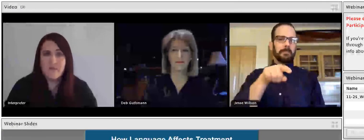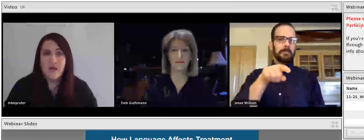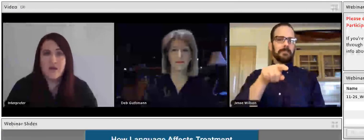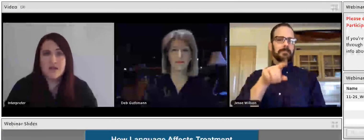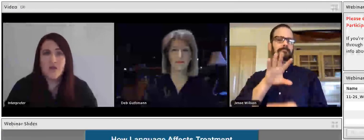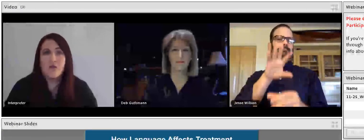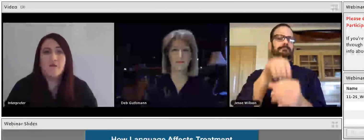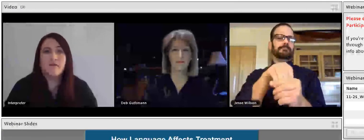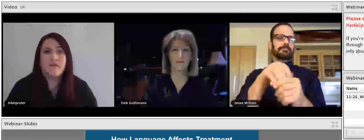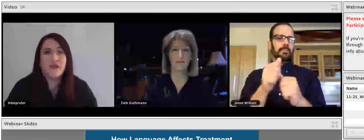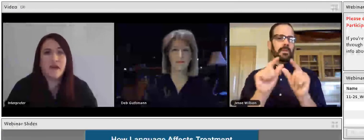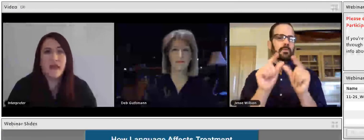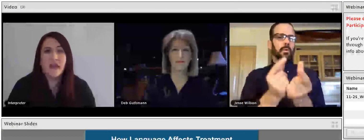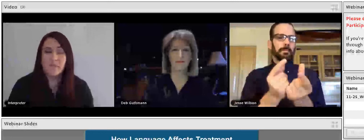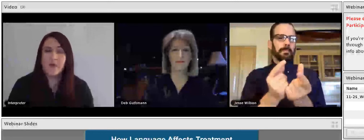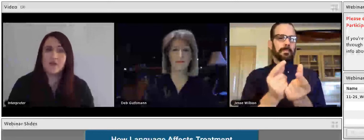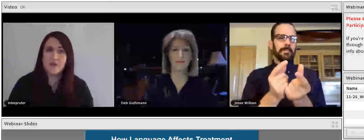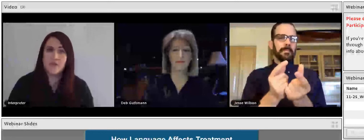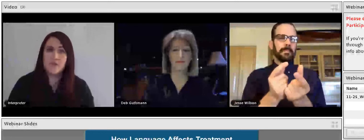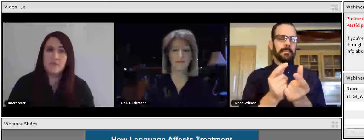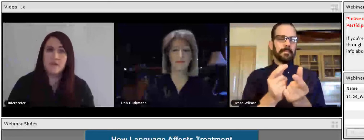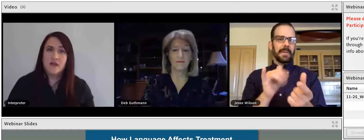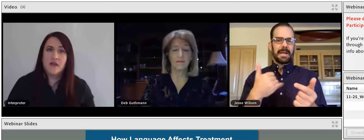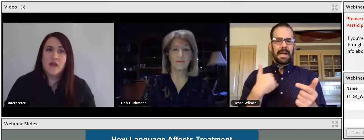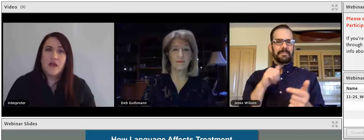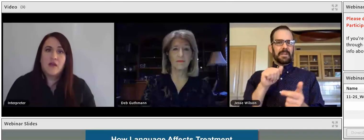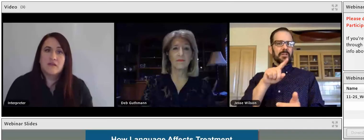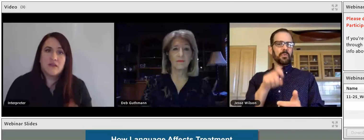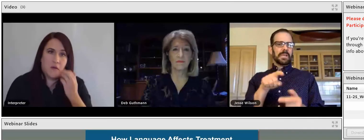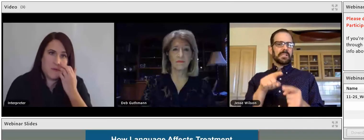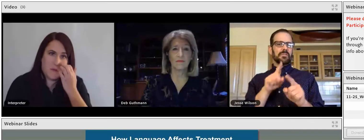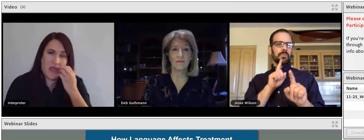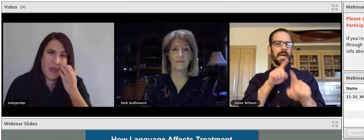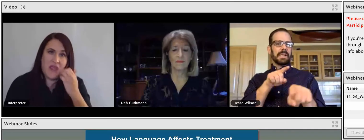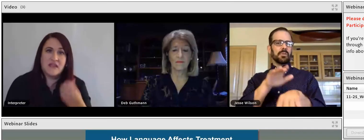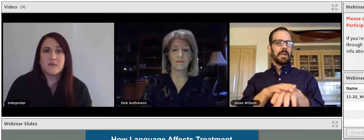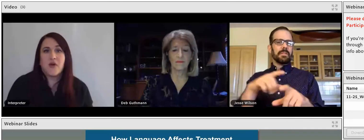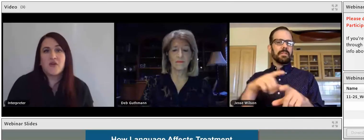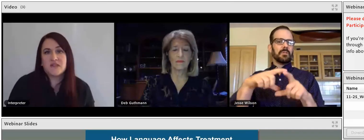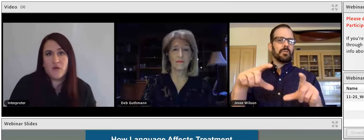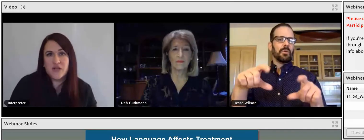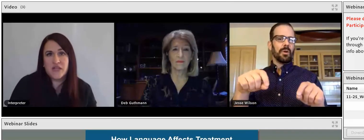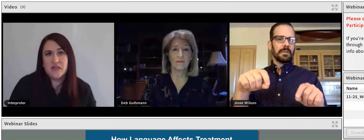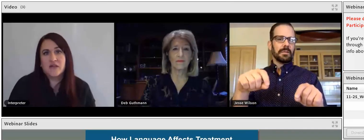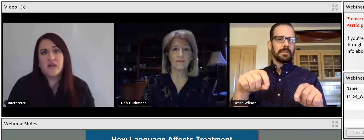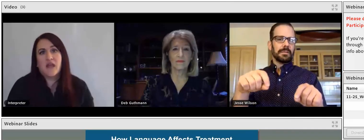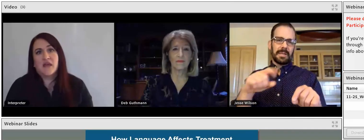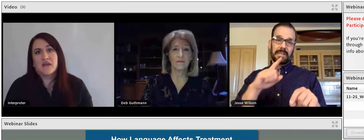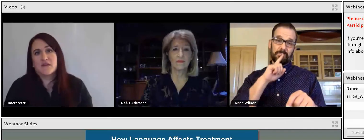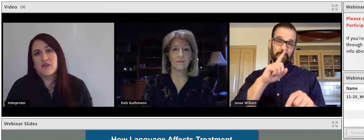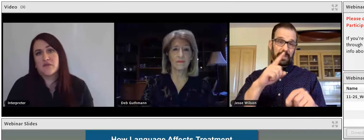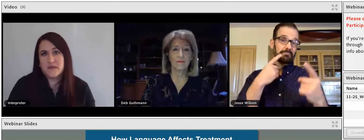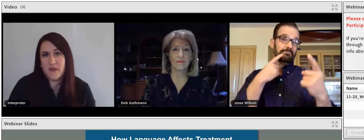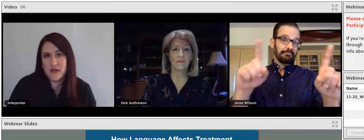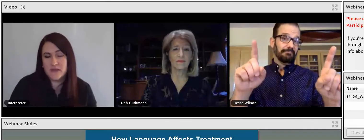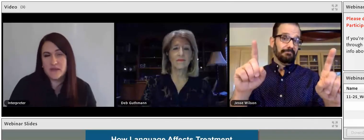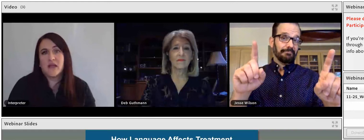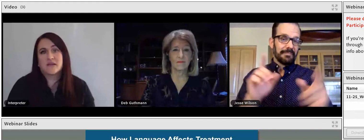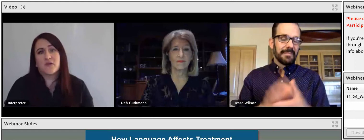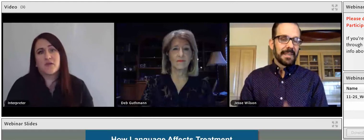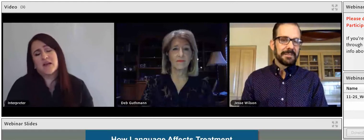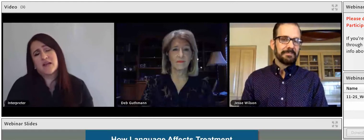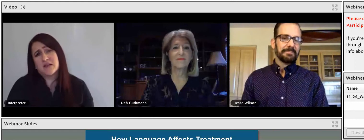That helps them also feel like they are part of the group. So they get to pose the question and